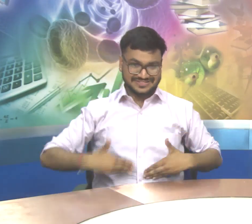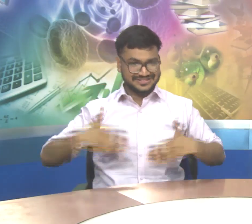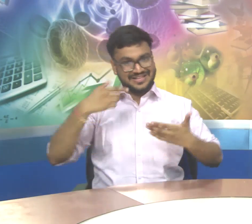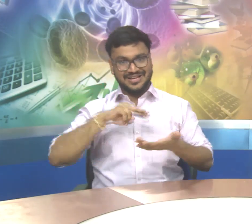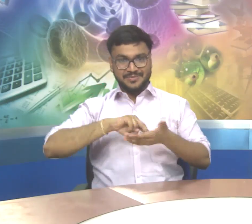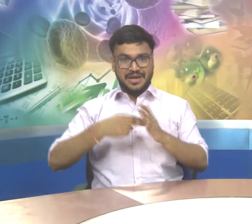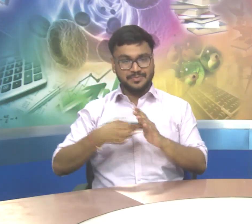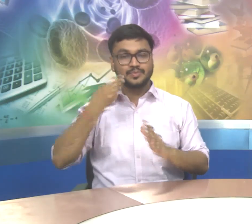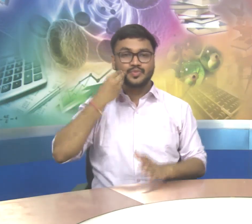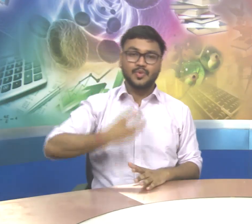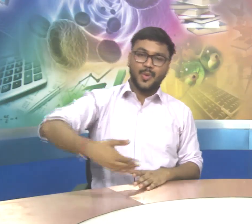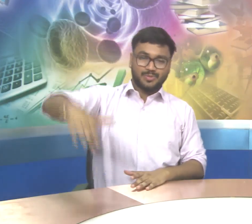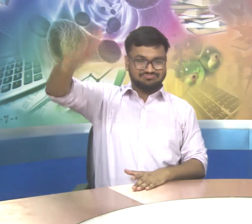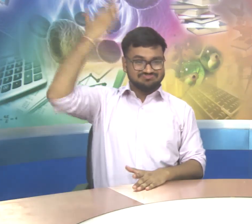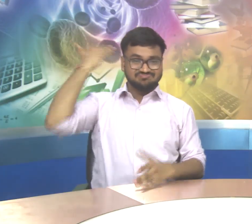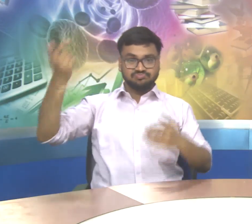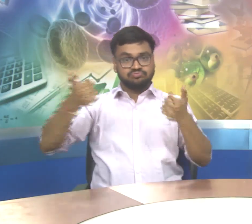Effect on living beings.